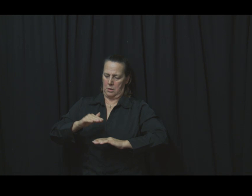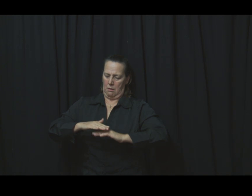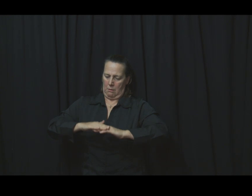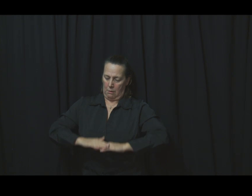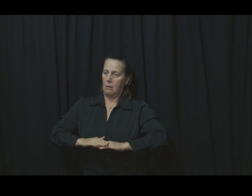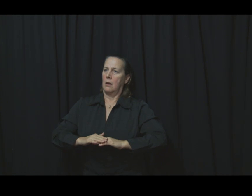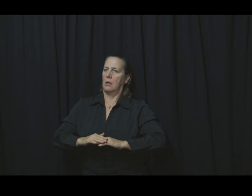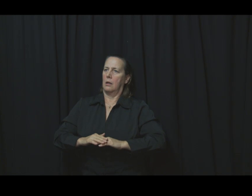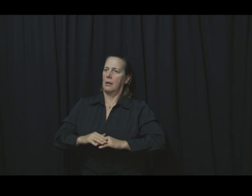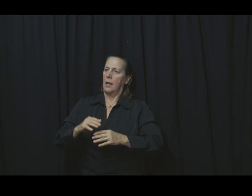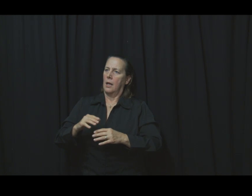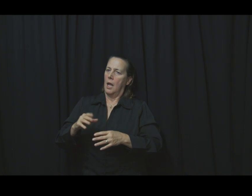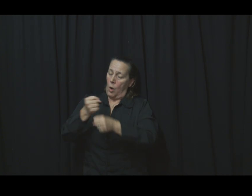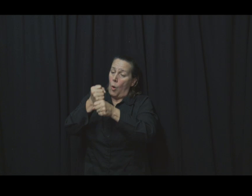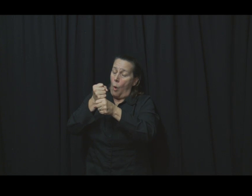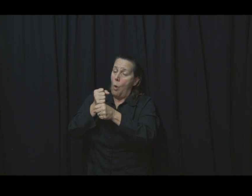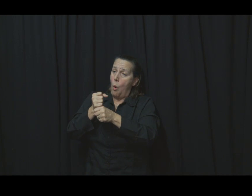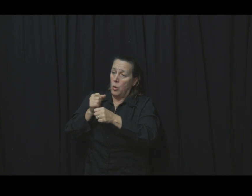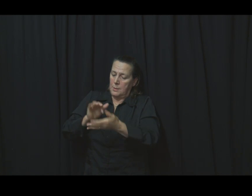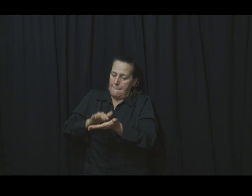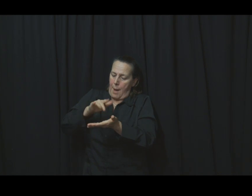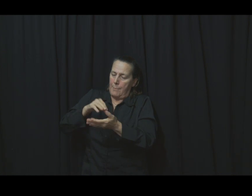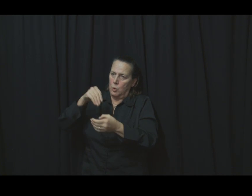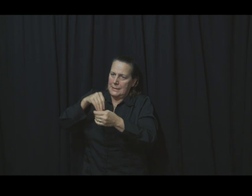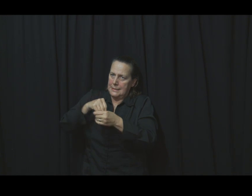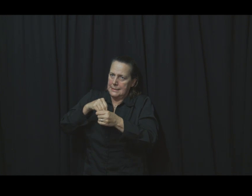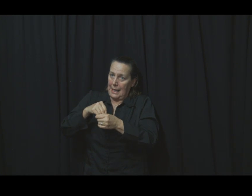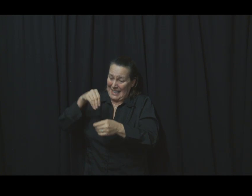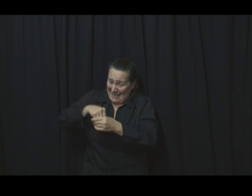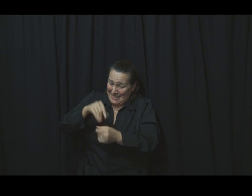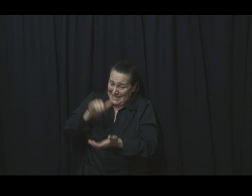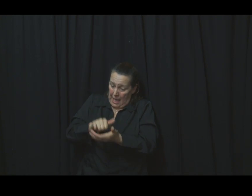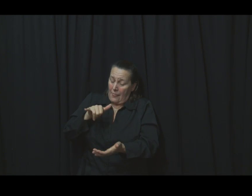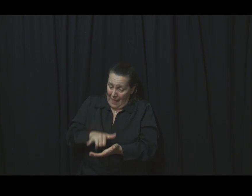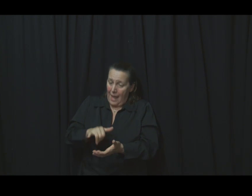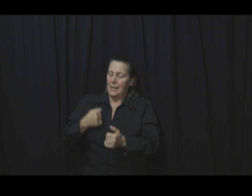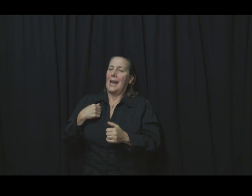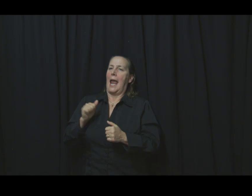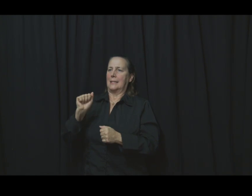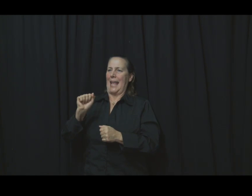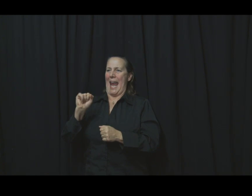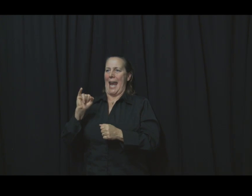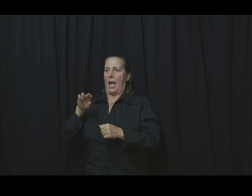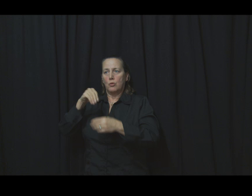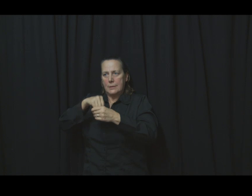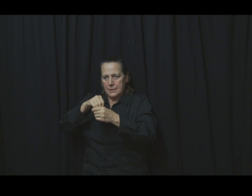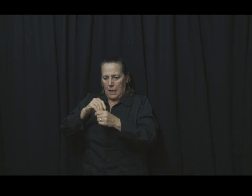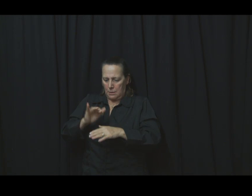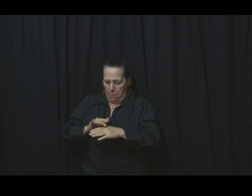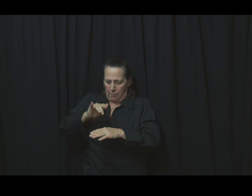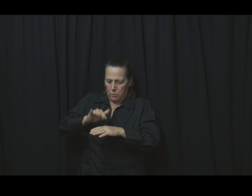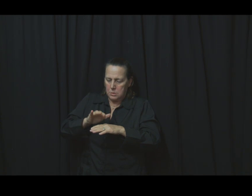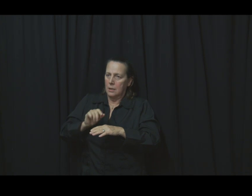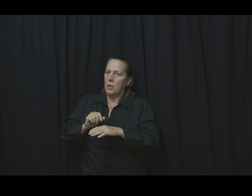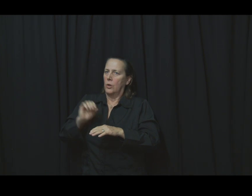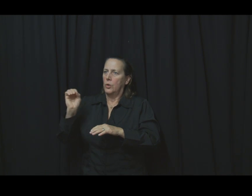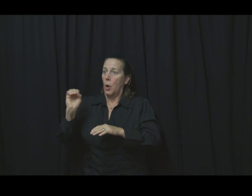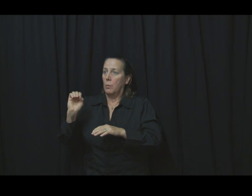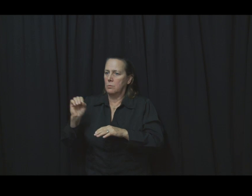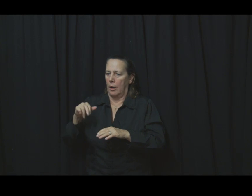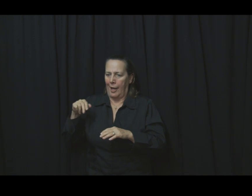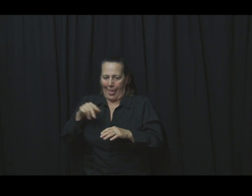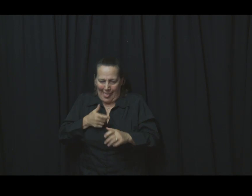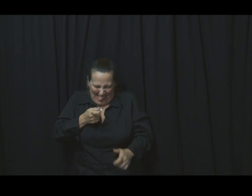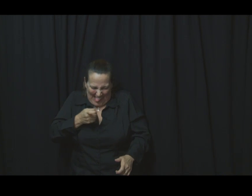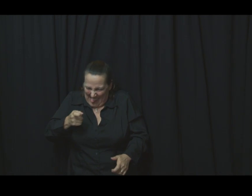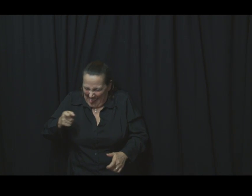bubbles. And the little bubbles must needs be ancient atmosphere. There's nobody running around with a hypodermic needle squirting